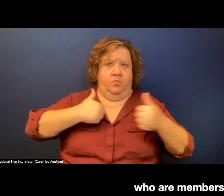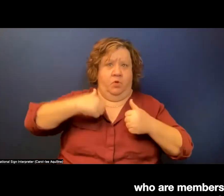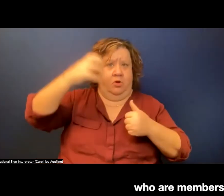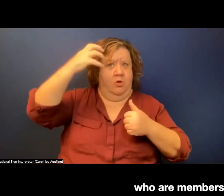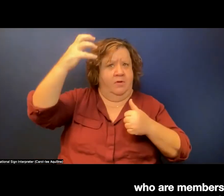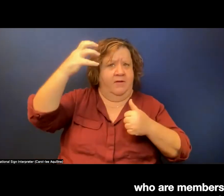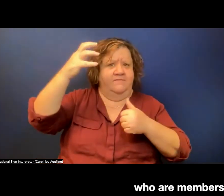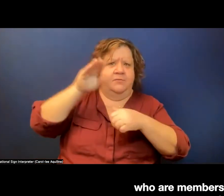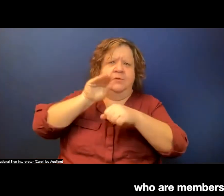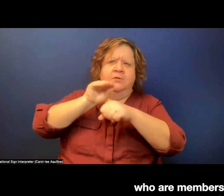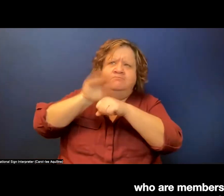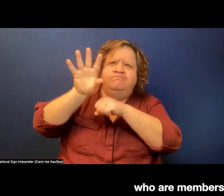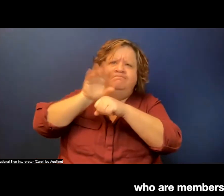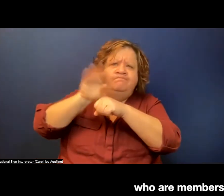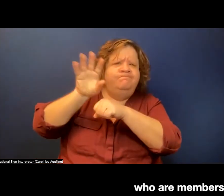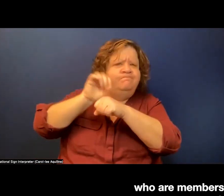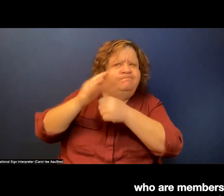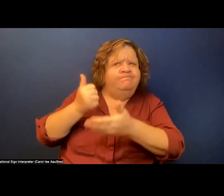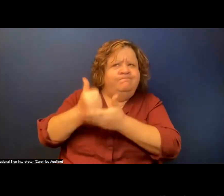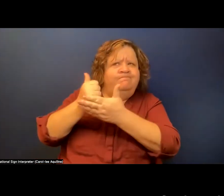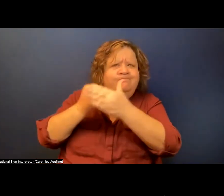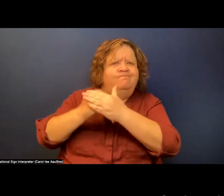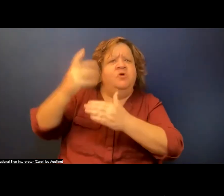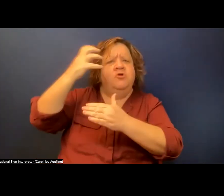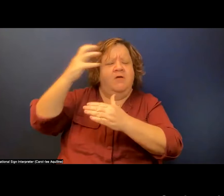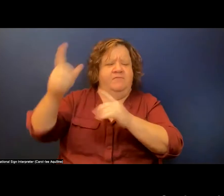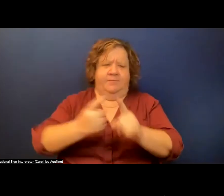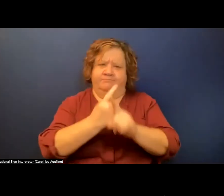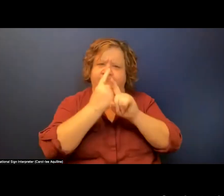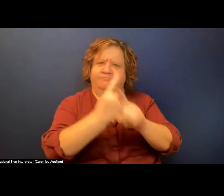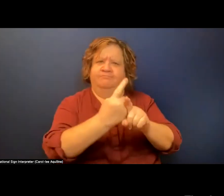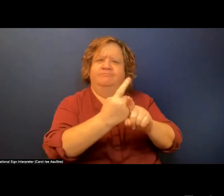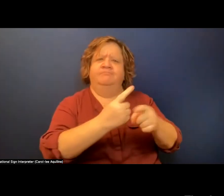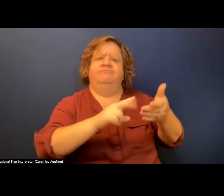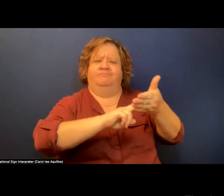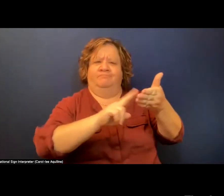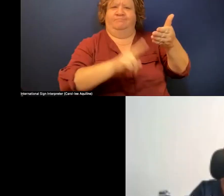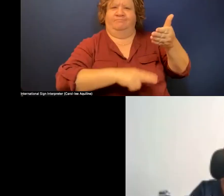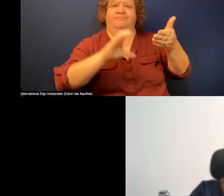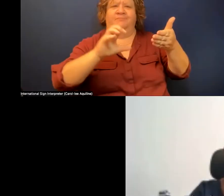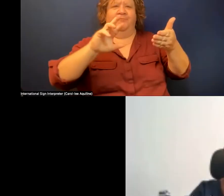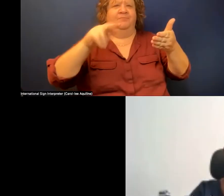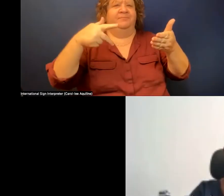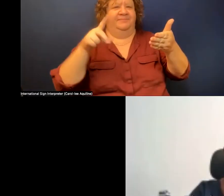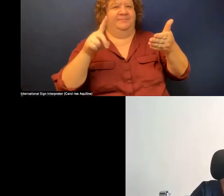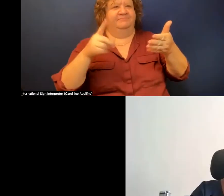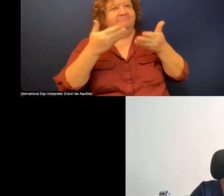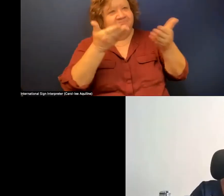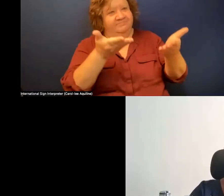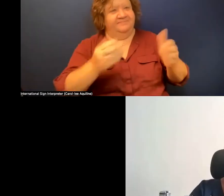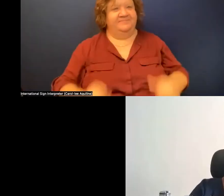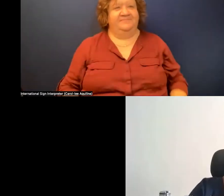who are members or who are themselves women with disabilities. Gaudence, the floor is yours. Thank you.